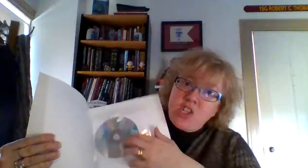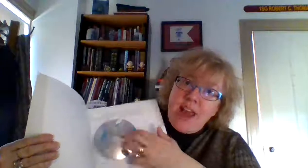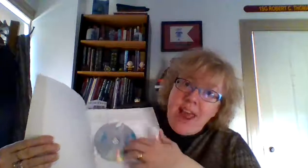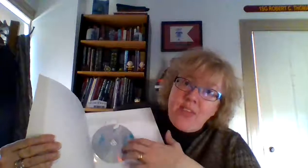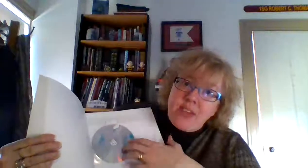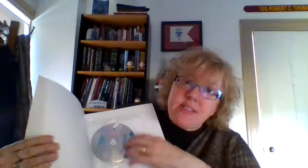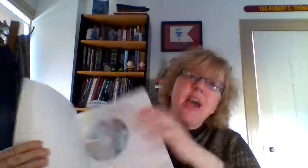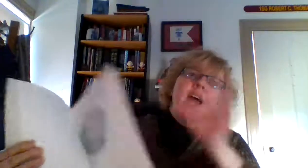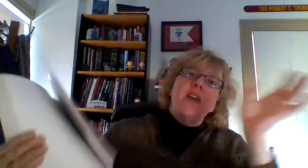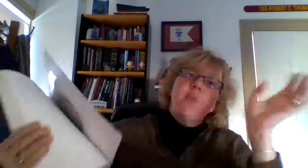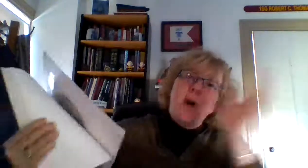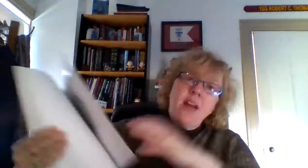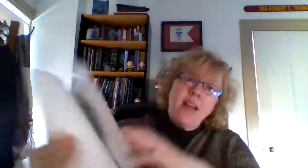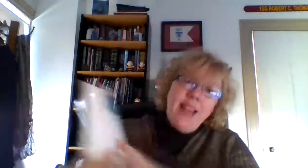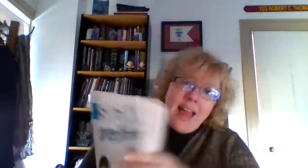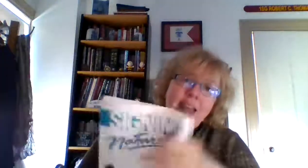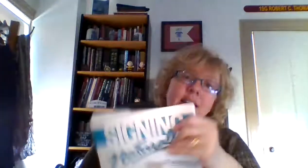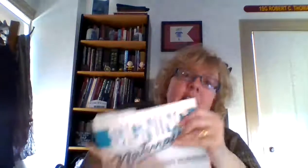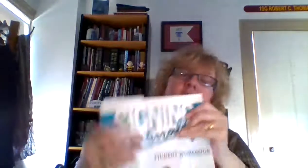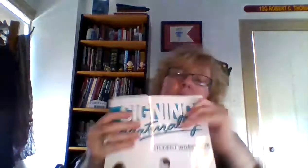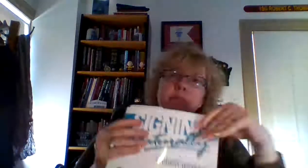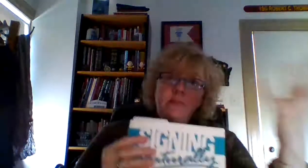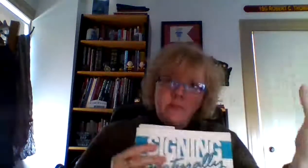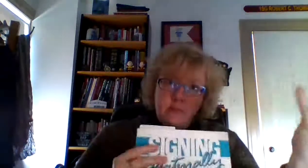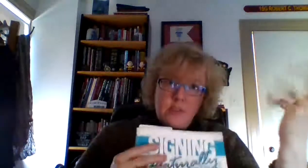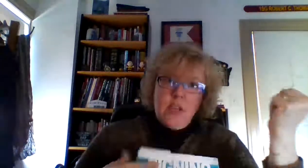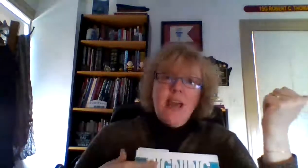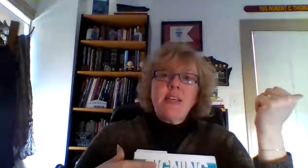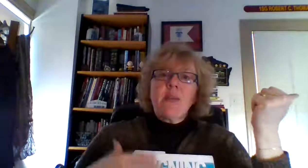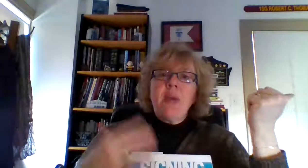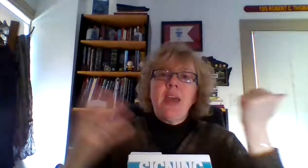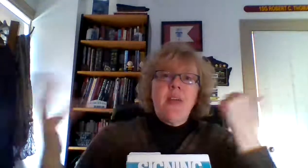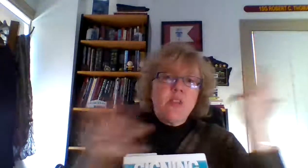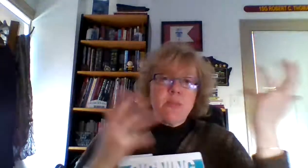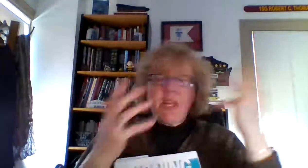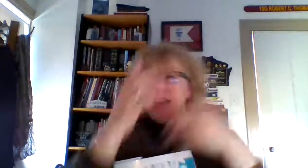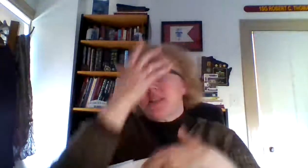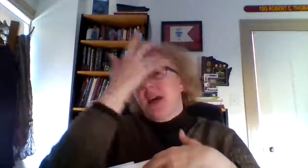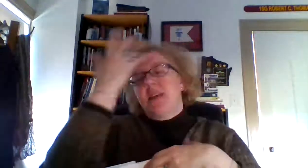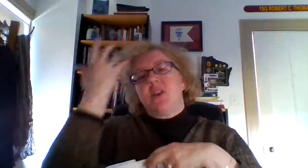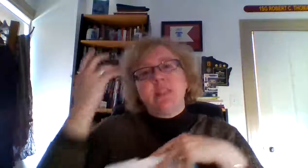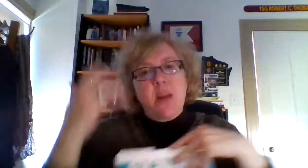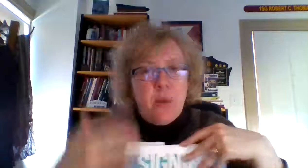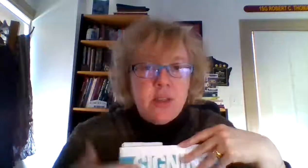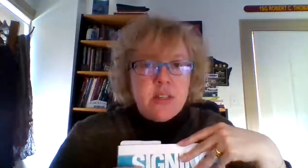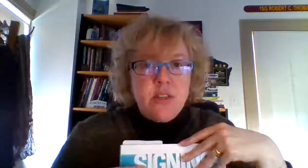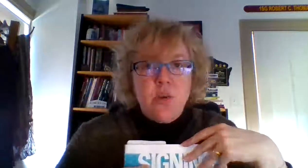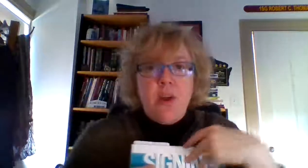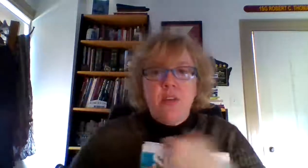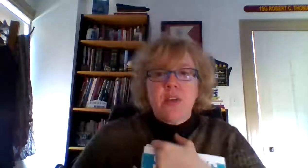have had this. If you bought it online, contact me, and there's some things that Dawn Sign Press is doing for